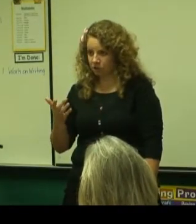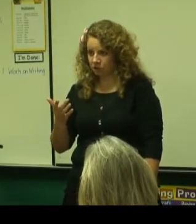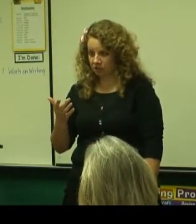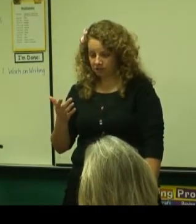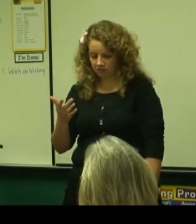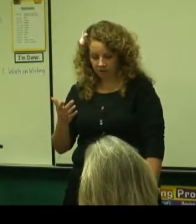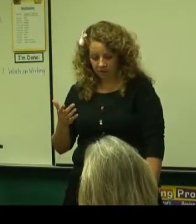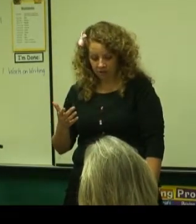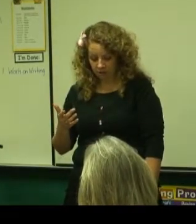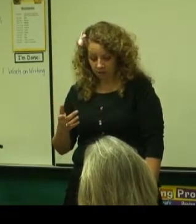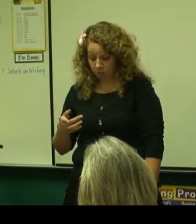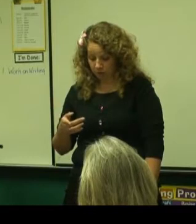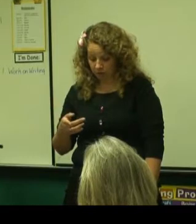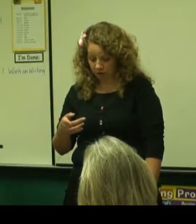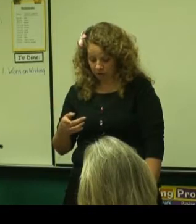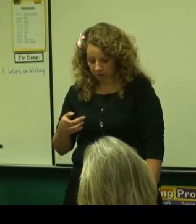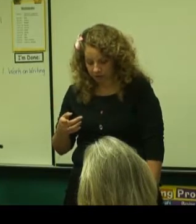question, then we're going,